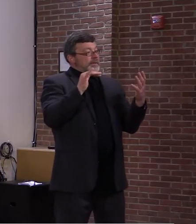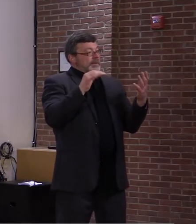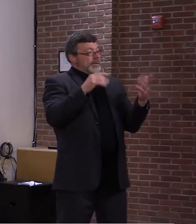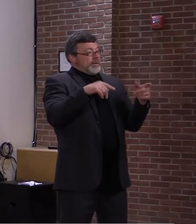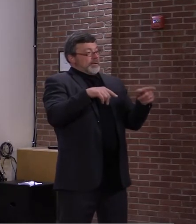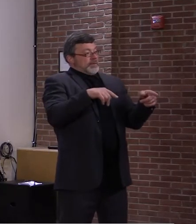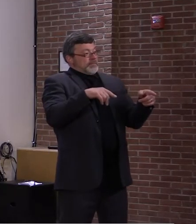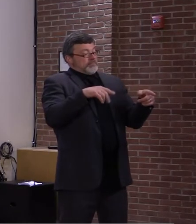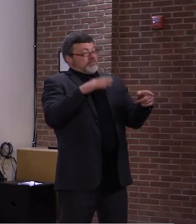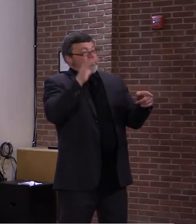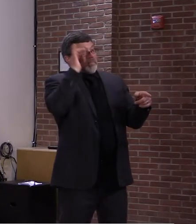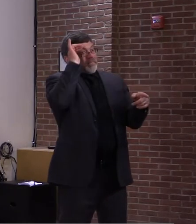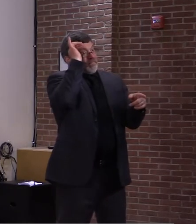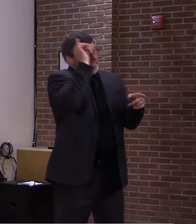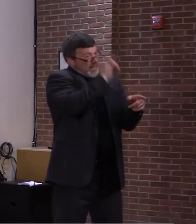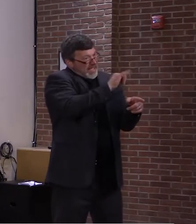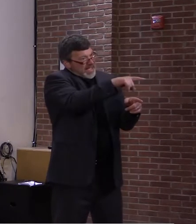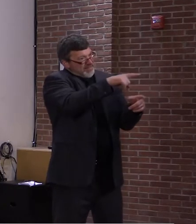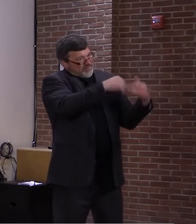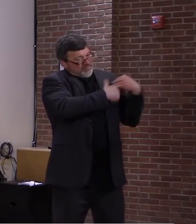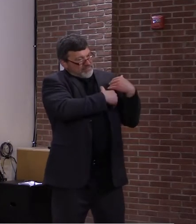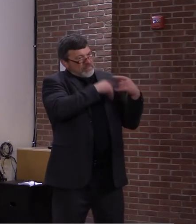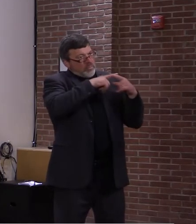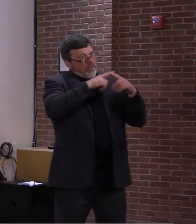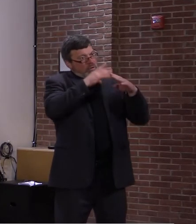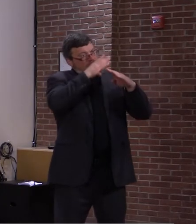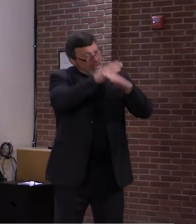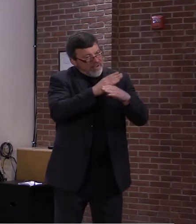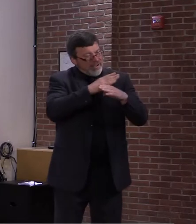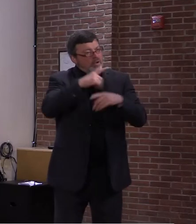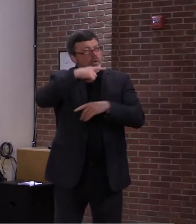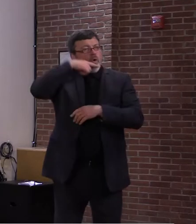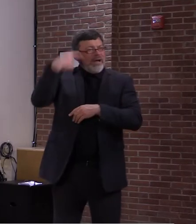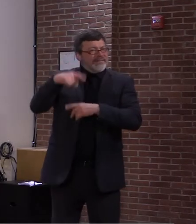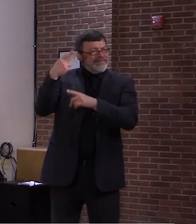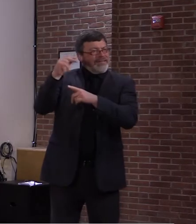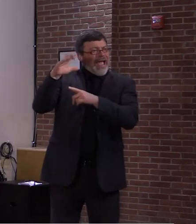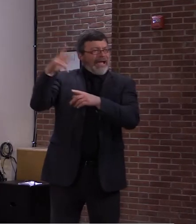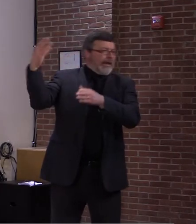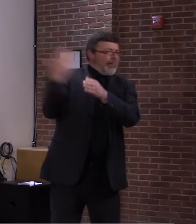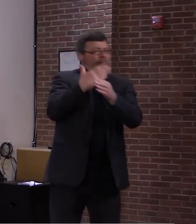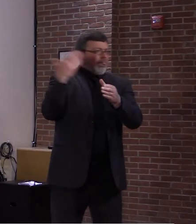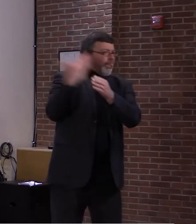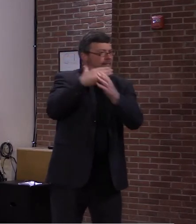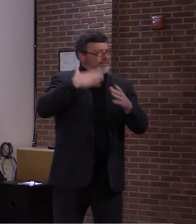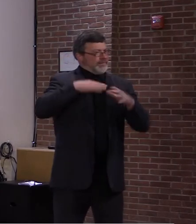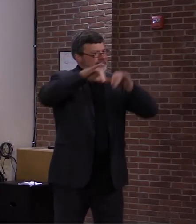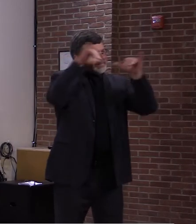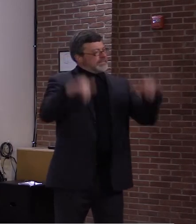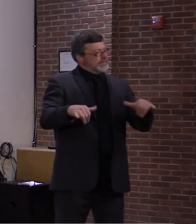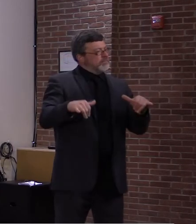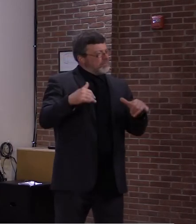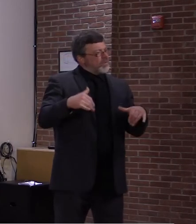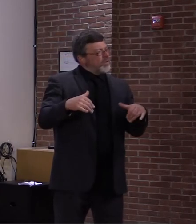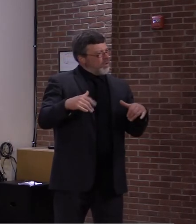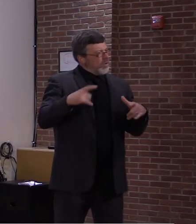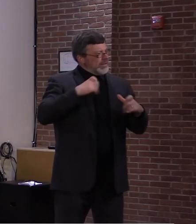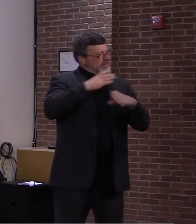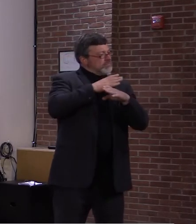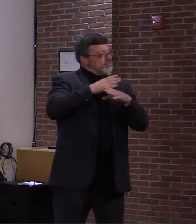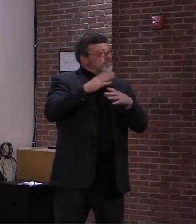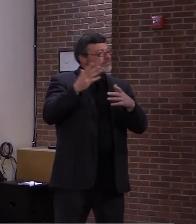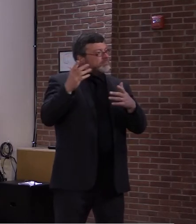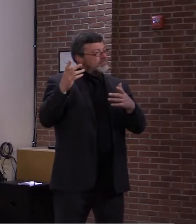media with fake news, so to speak, then I think that we should get involved. But free